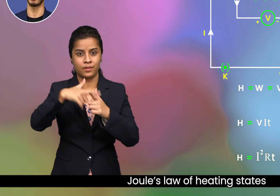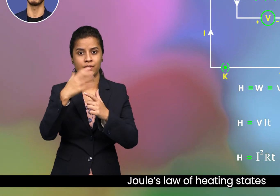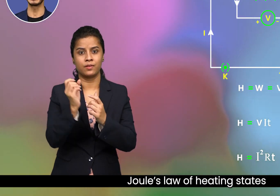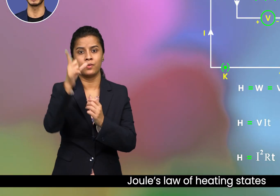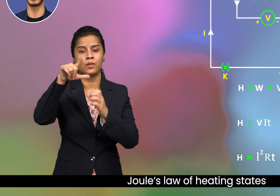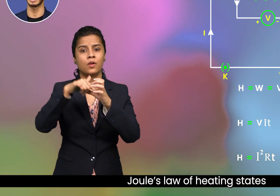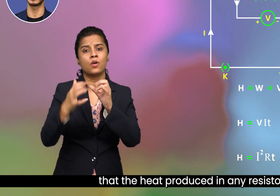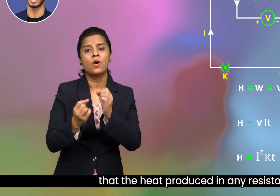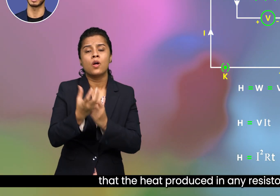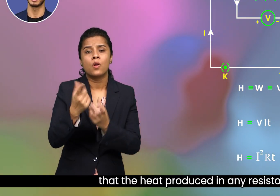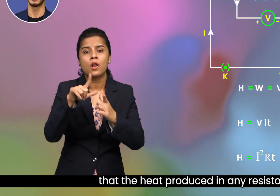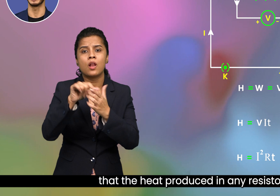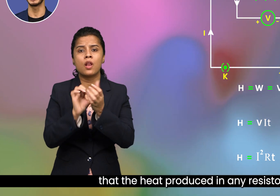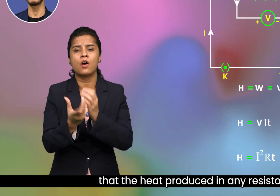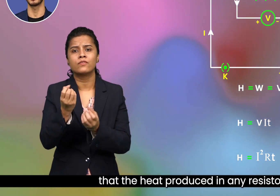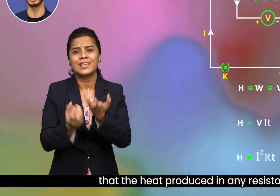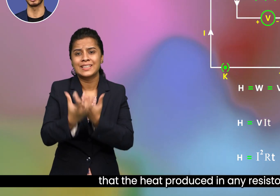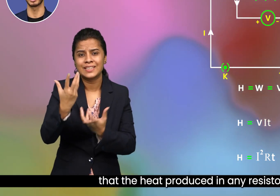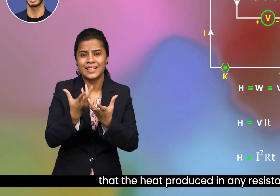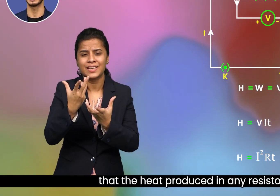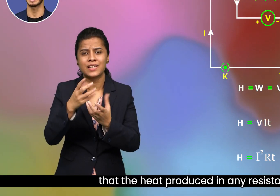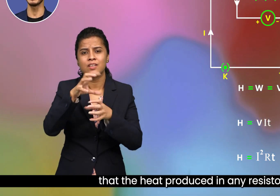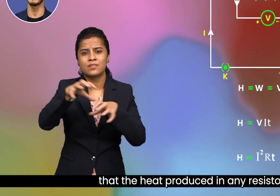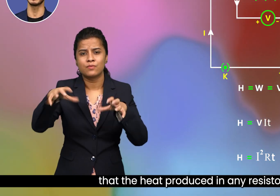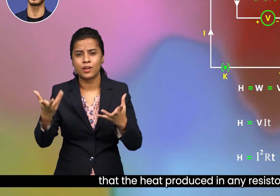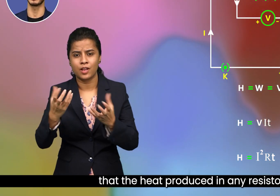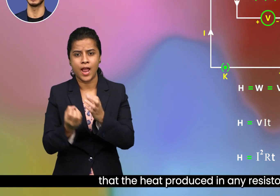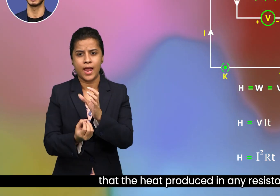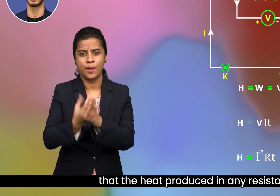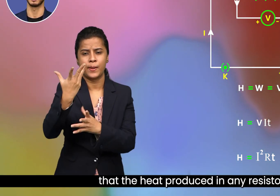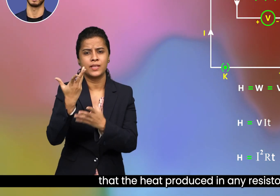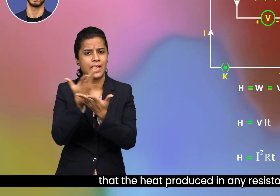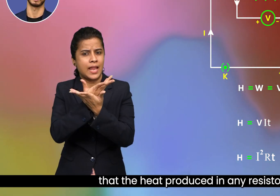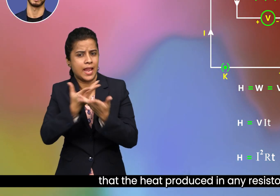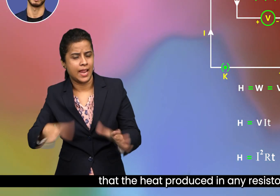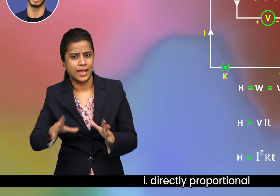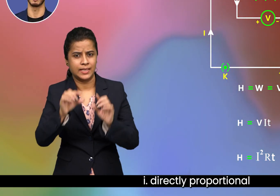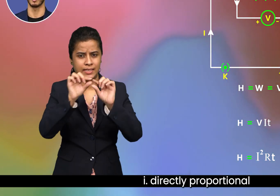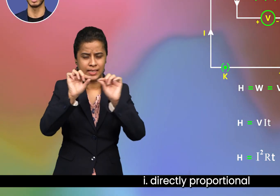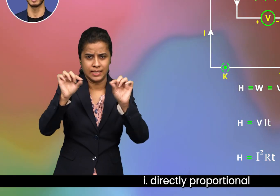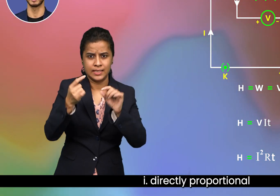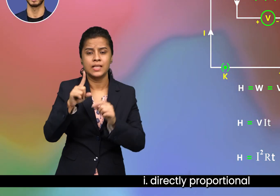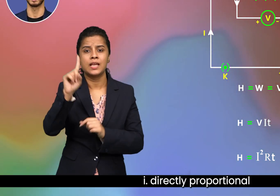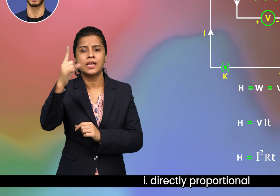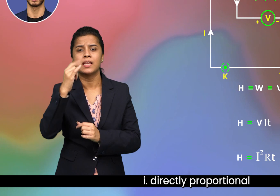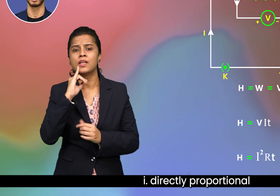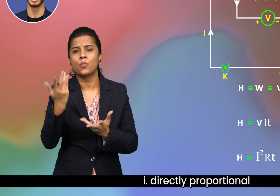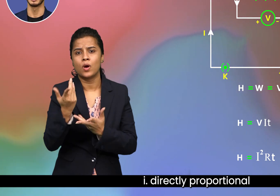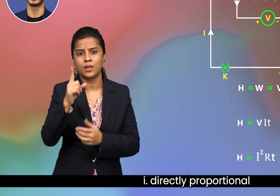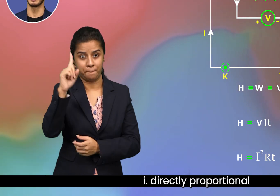Joule's law of heating states that the heat produced in any resistor is number 1,